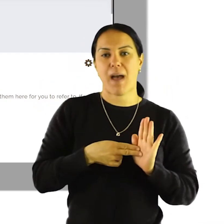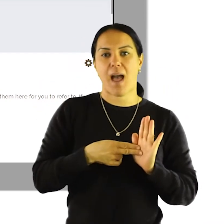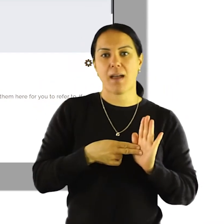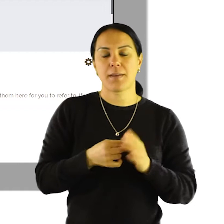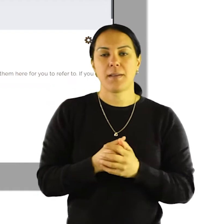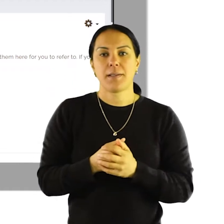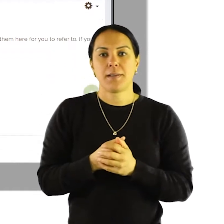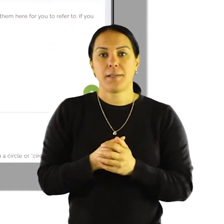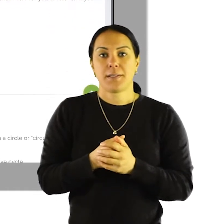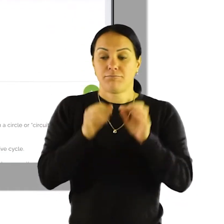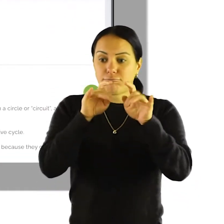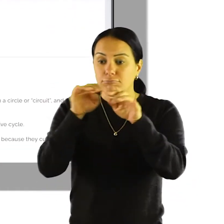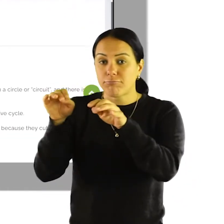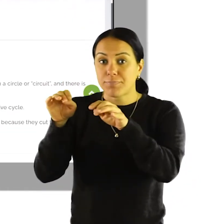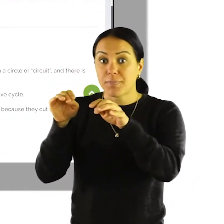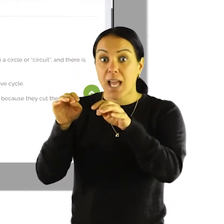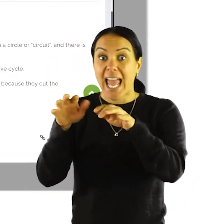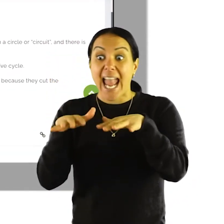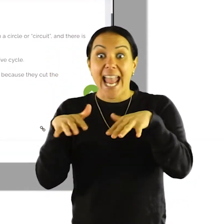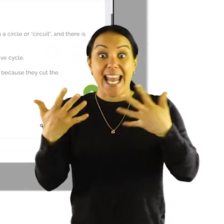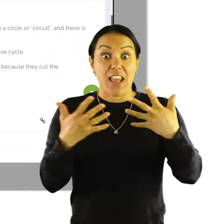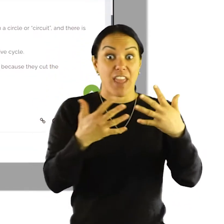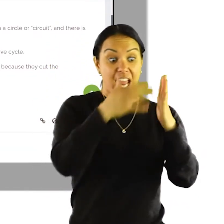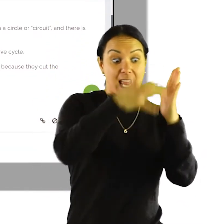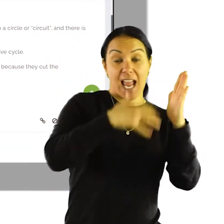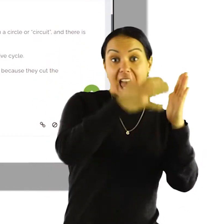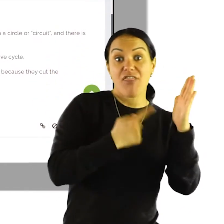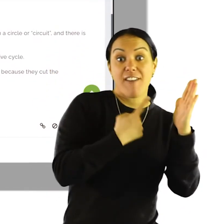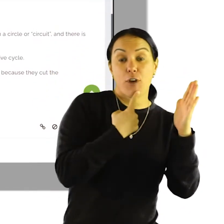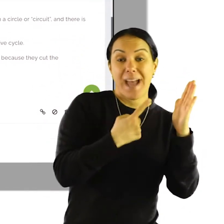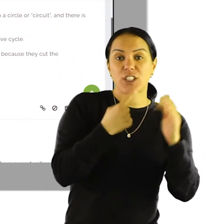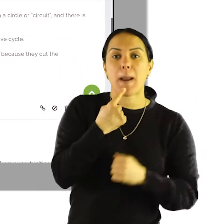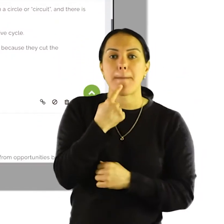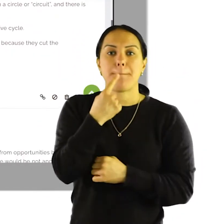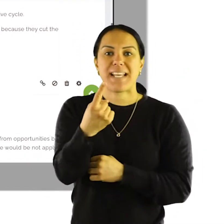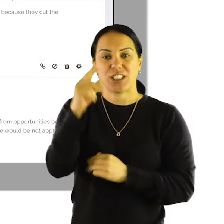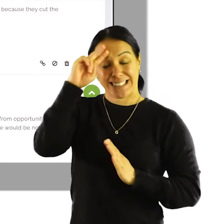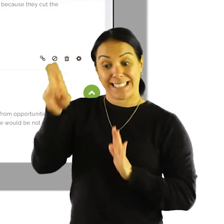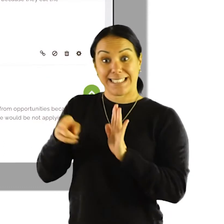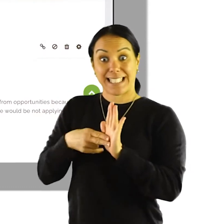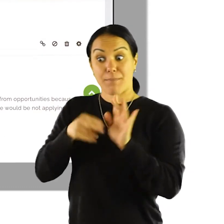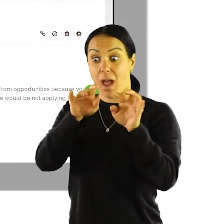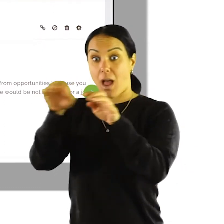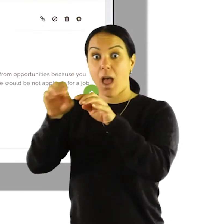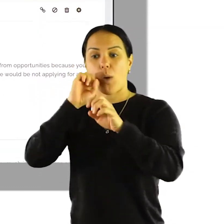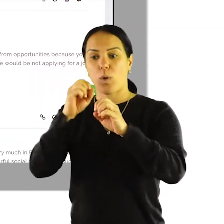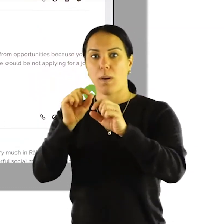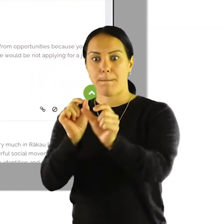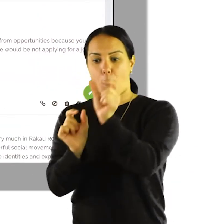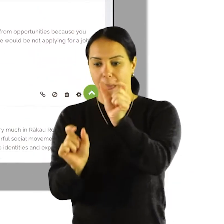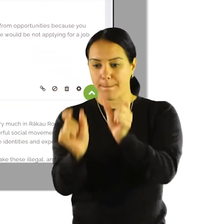And then you will find that anything that mentions the word stigma will be part of that